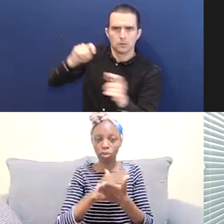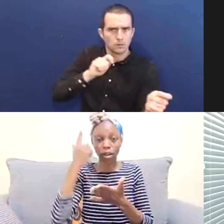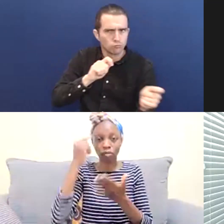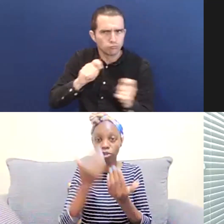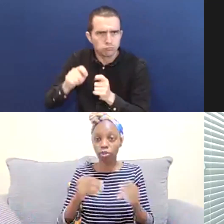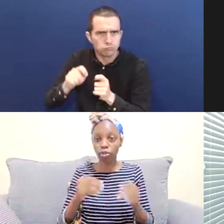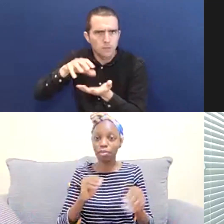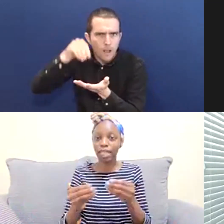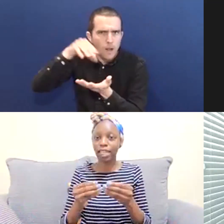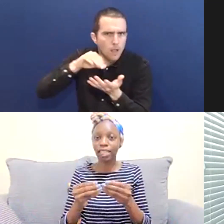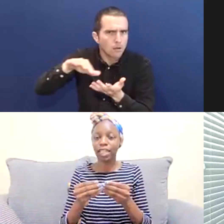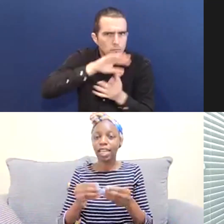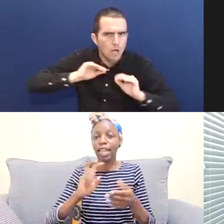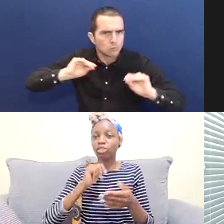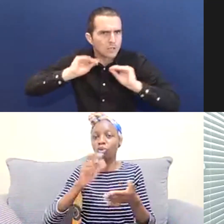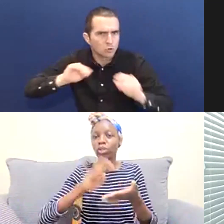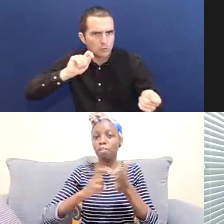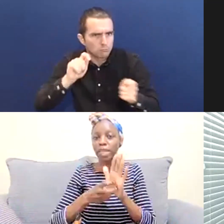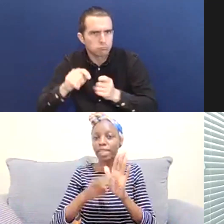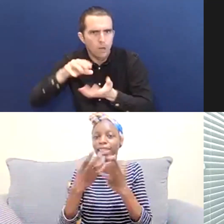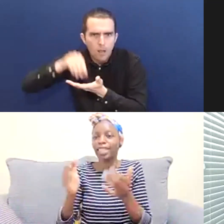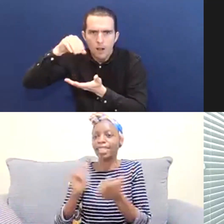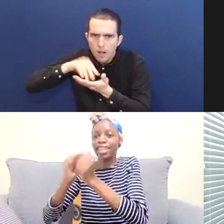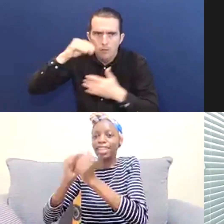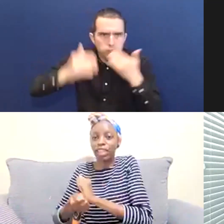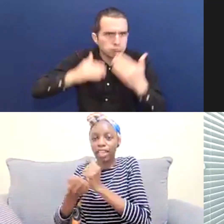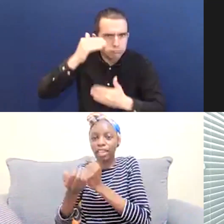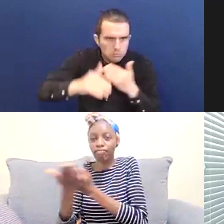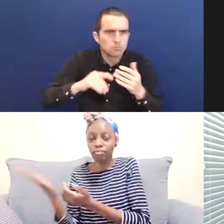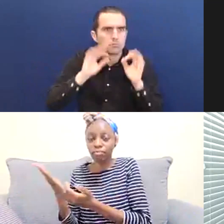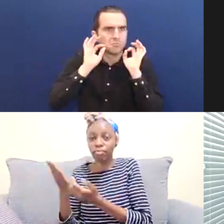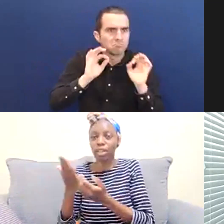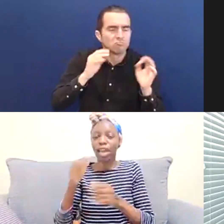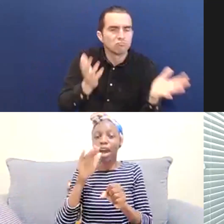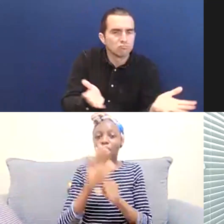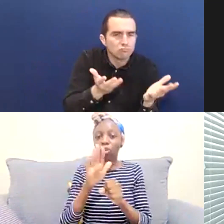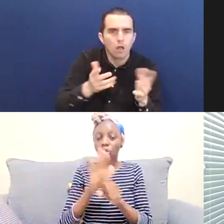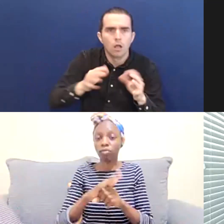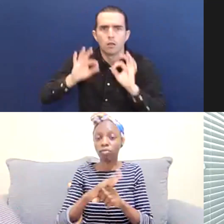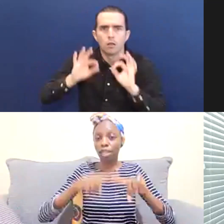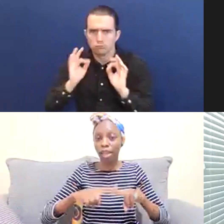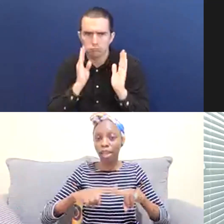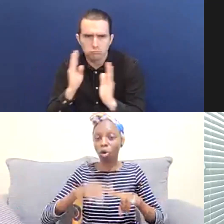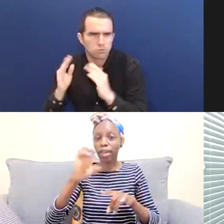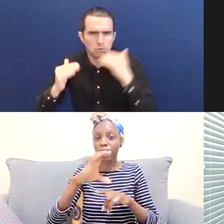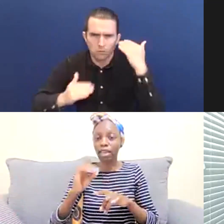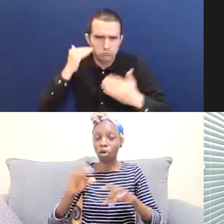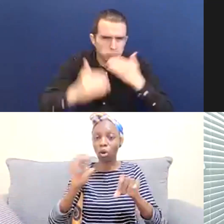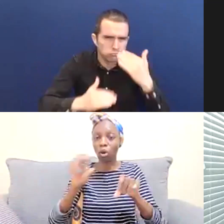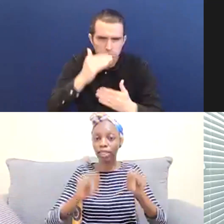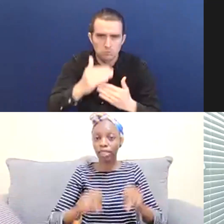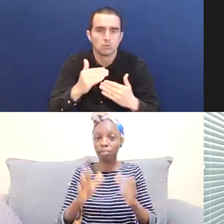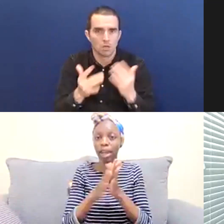does not automatically translate to changes on the ground. Much depends on the larger ecosystem and the inherent